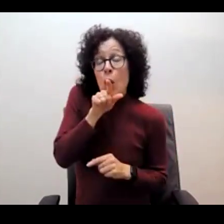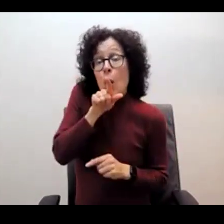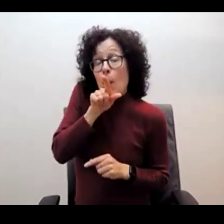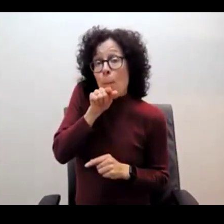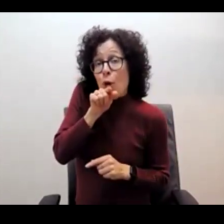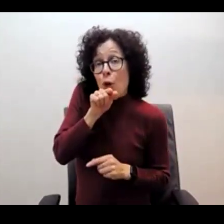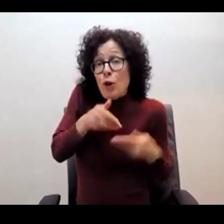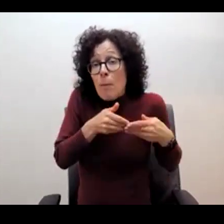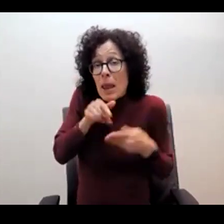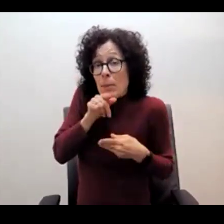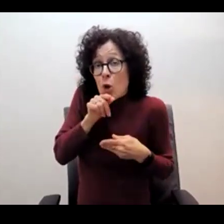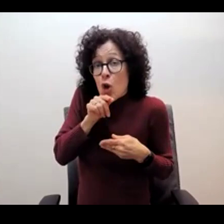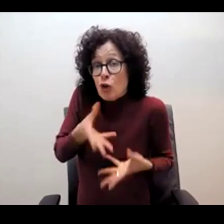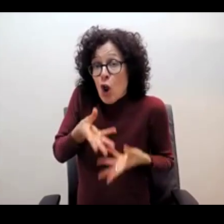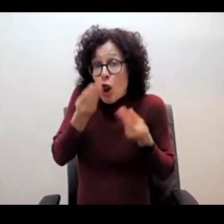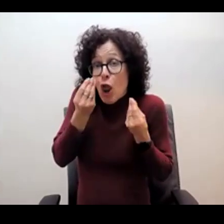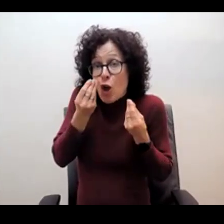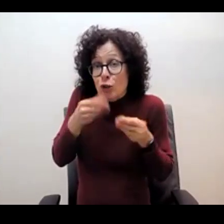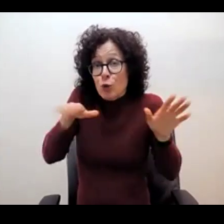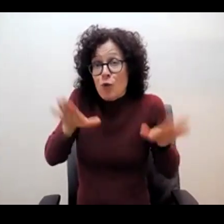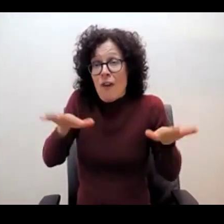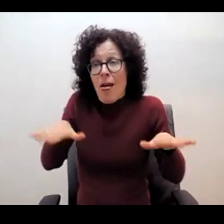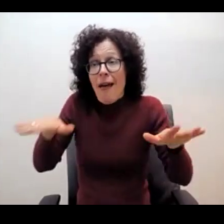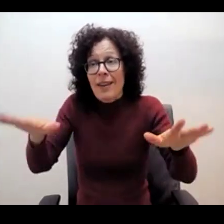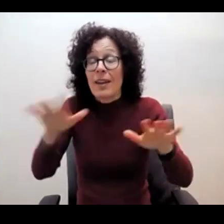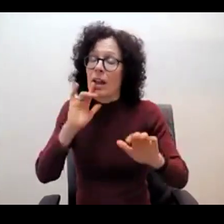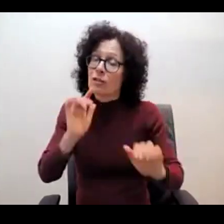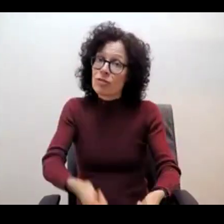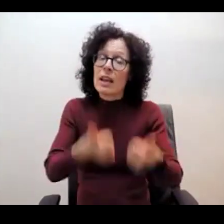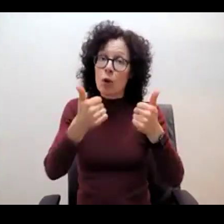It's very good for opening the lung capacity,